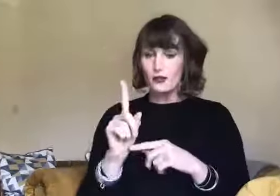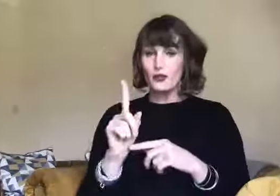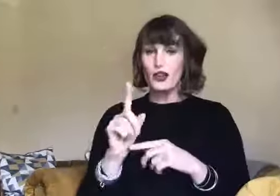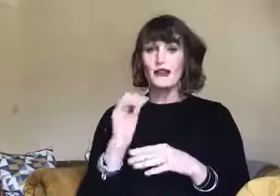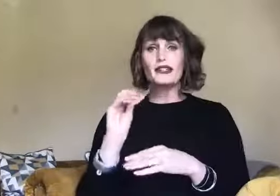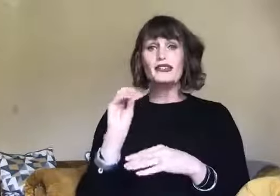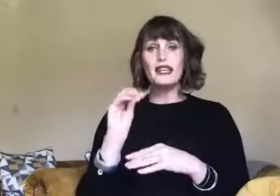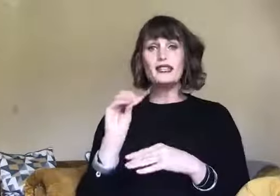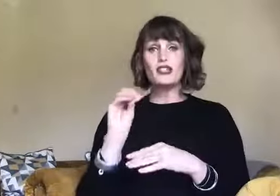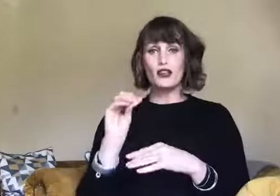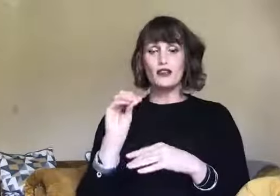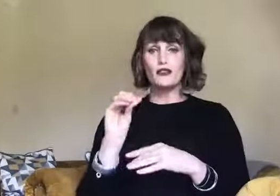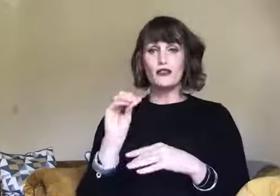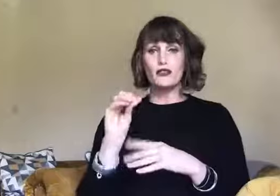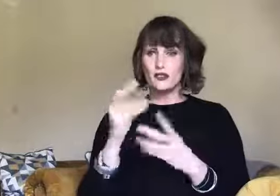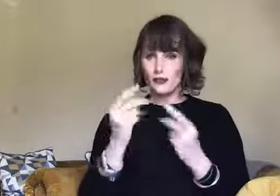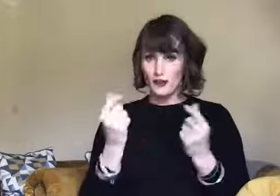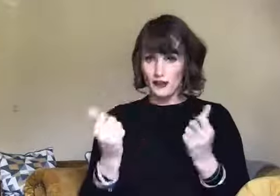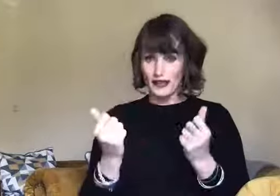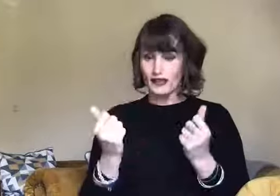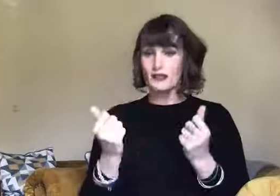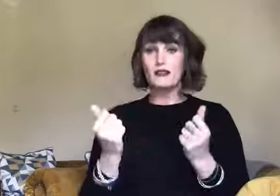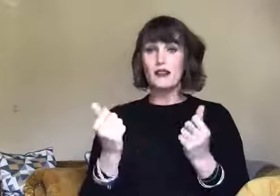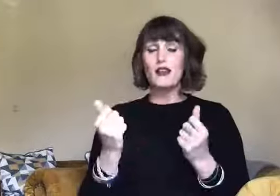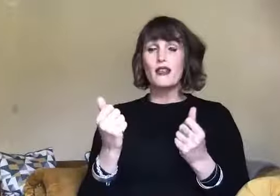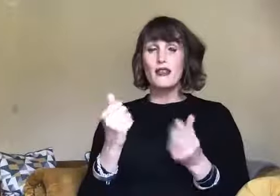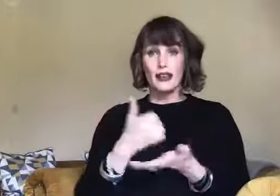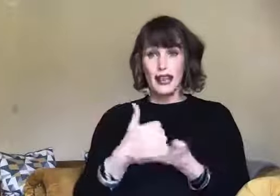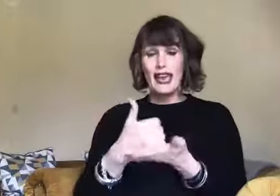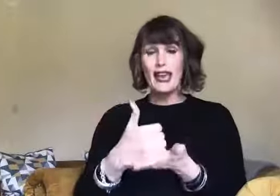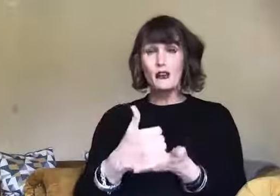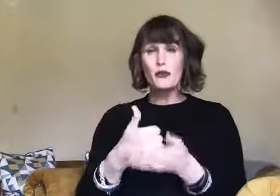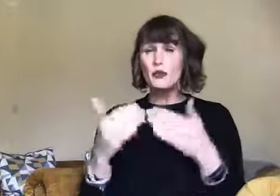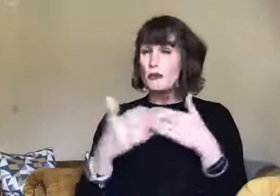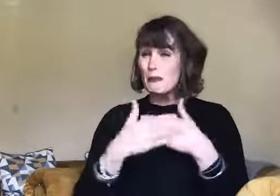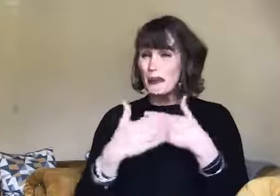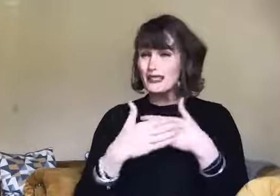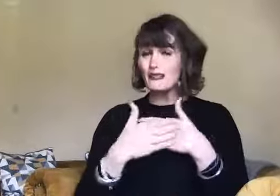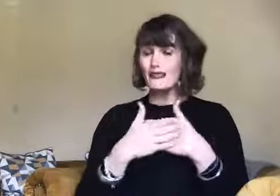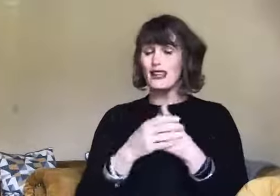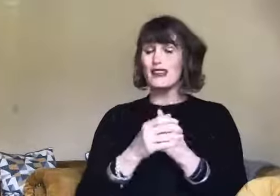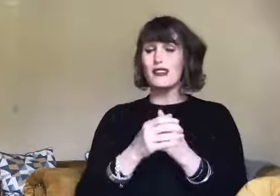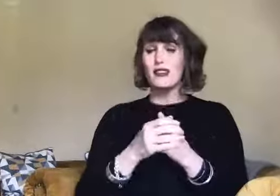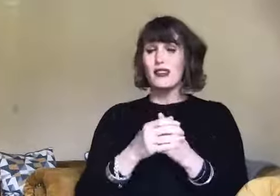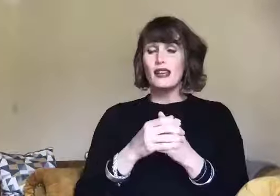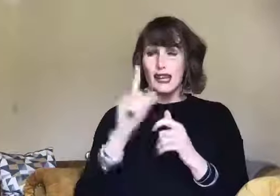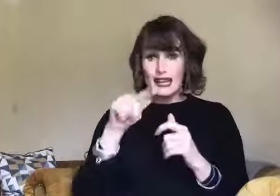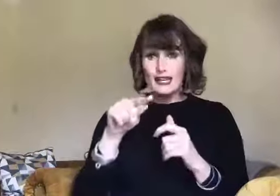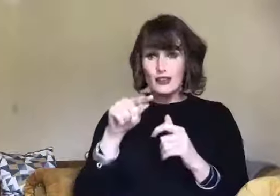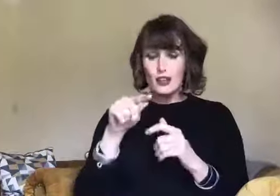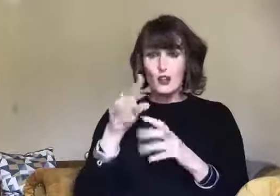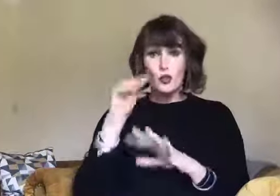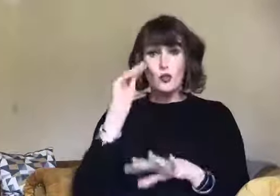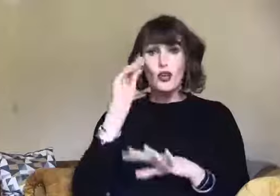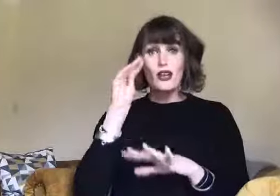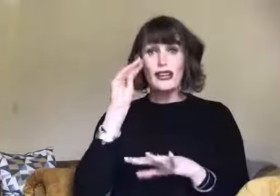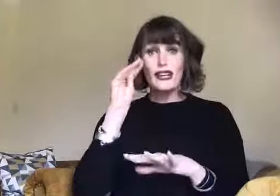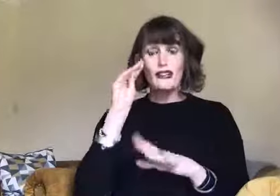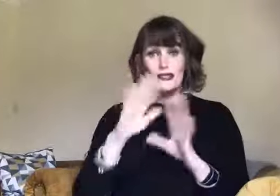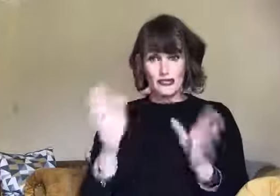all, I'm going to teach you just a few things that are going to help you massively in your learning